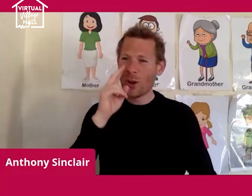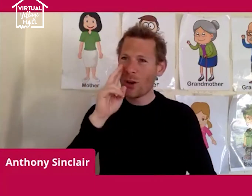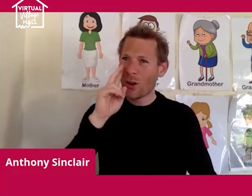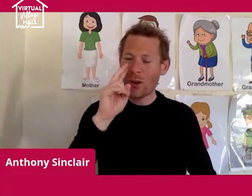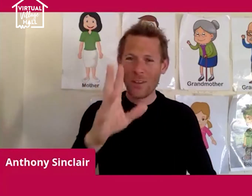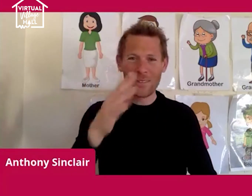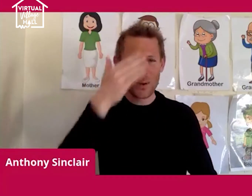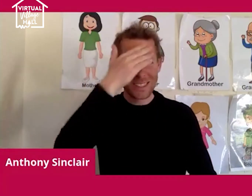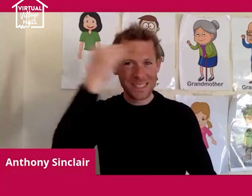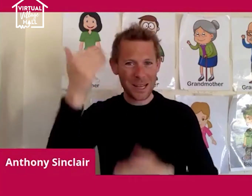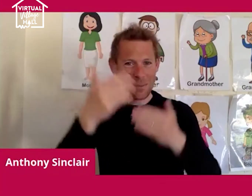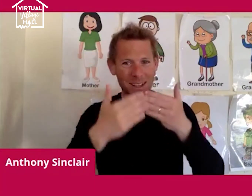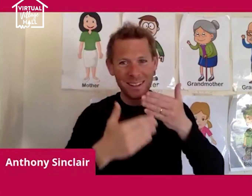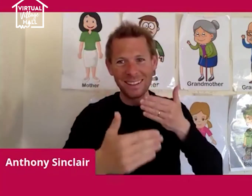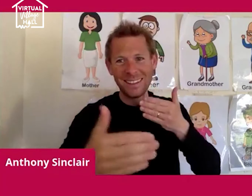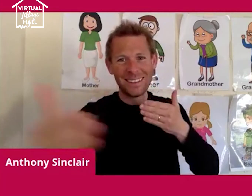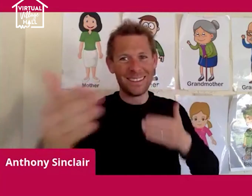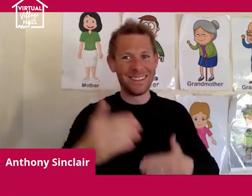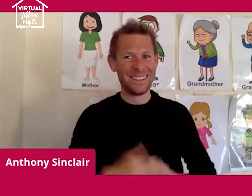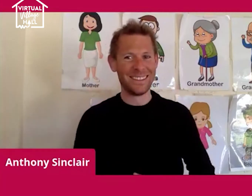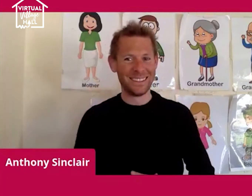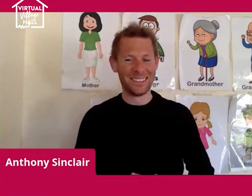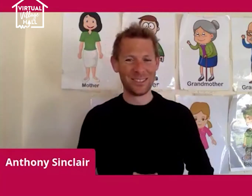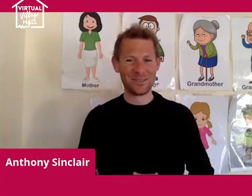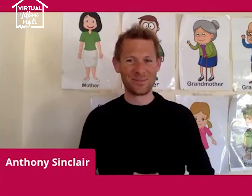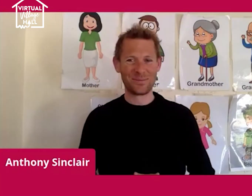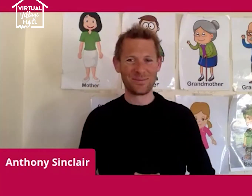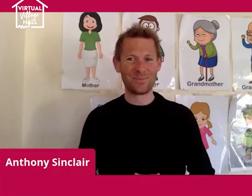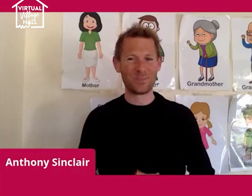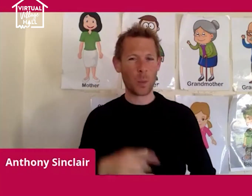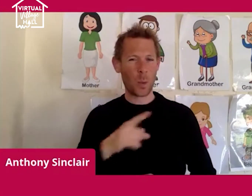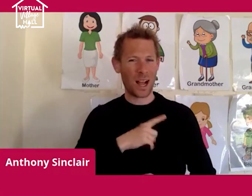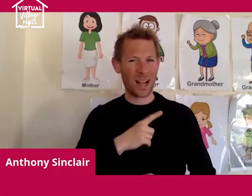I hope you've had the same. I'm looking forward to the summer now.